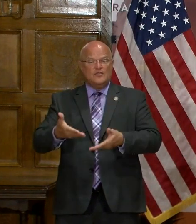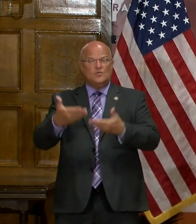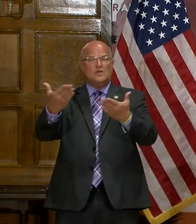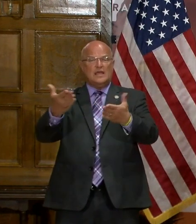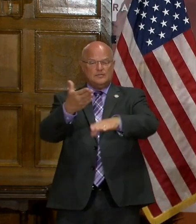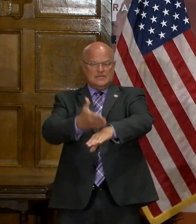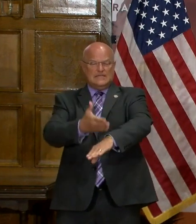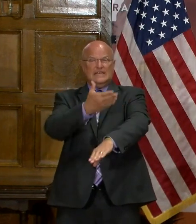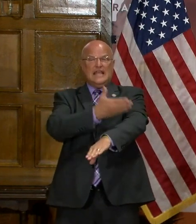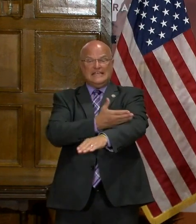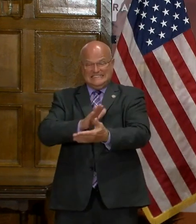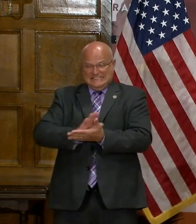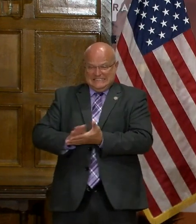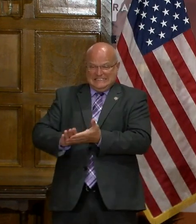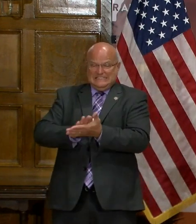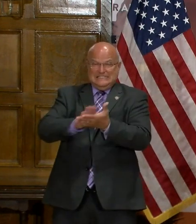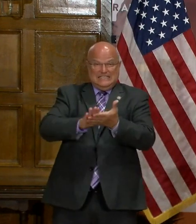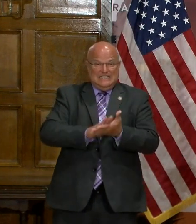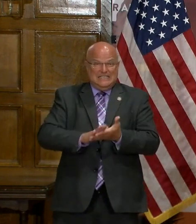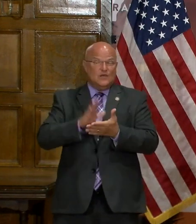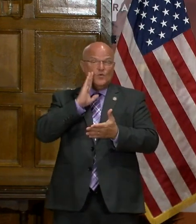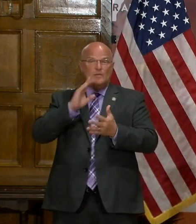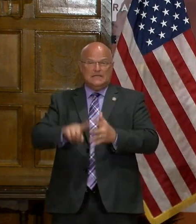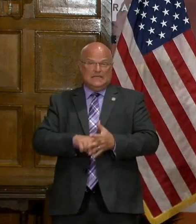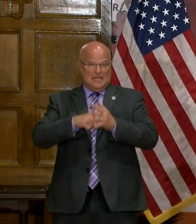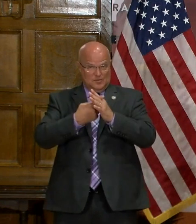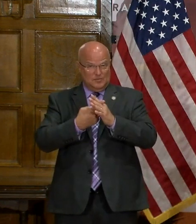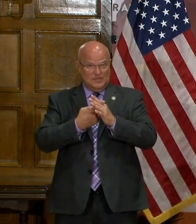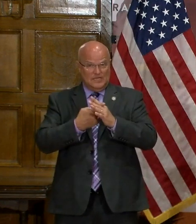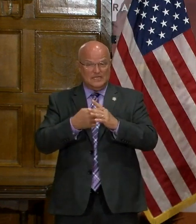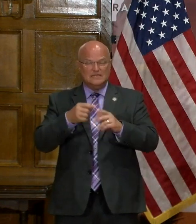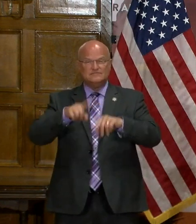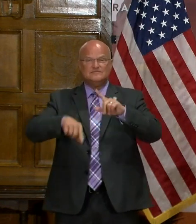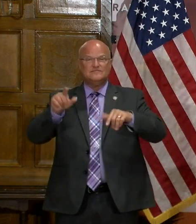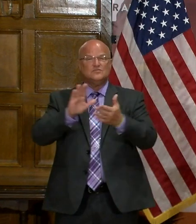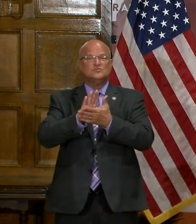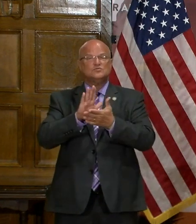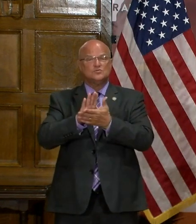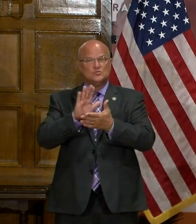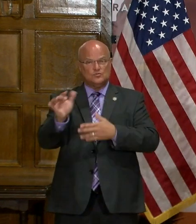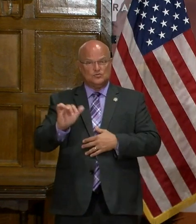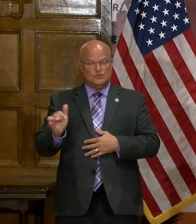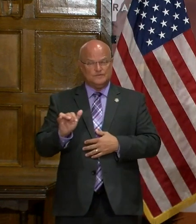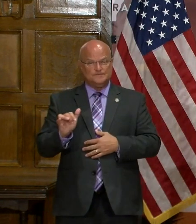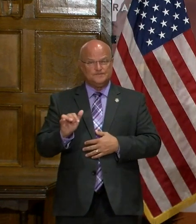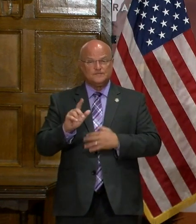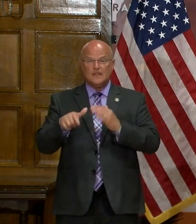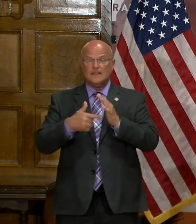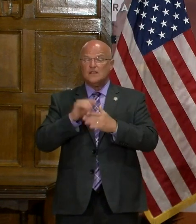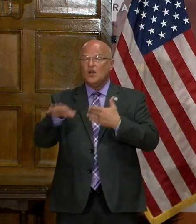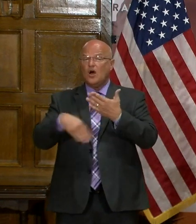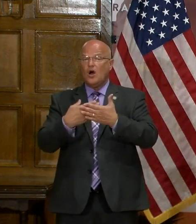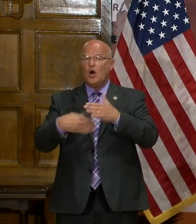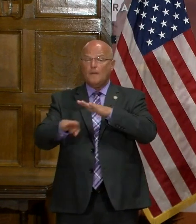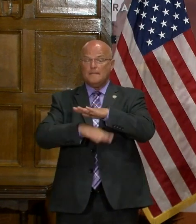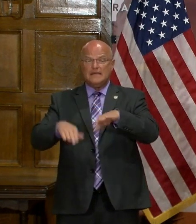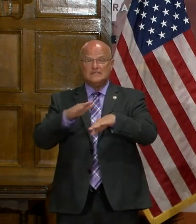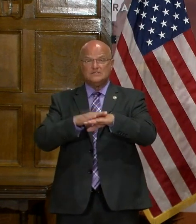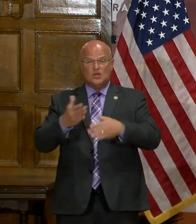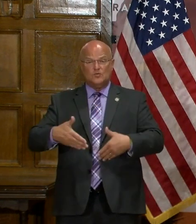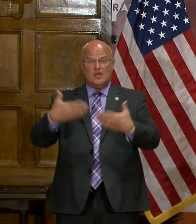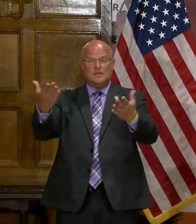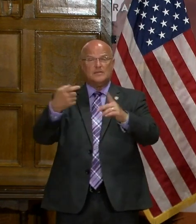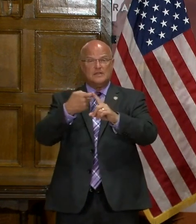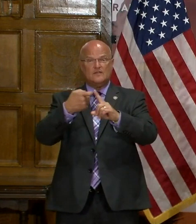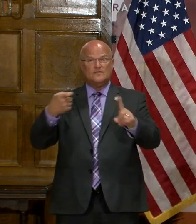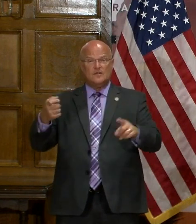recommended enhanced cleaning procedures will be implemented in the various school settings. And these are all based on the recommendations that